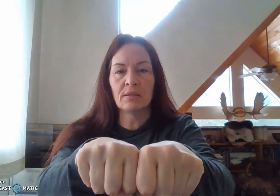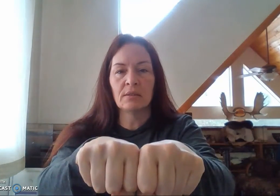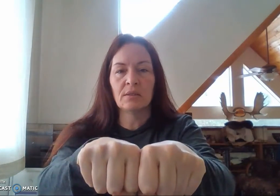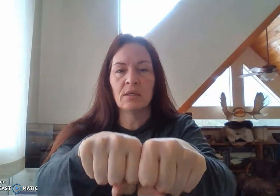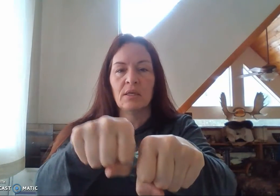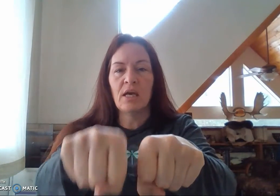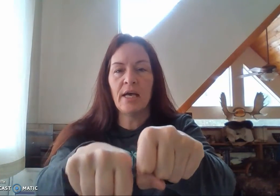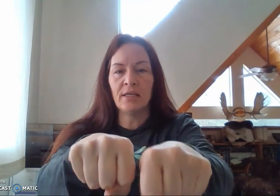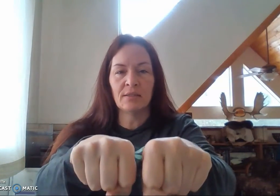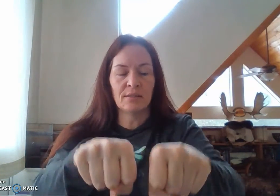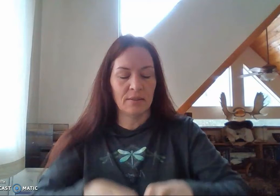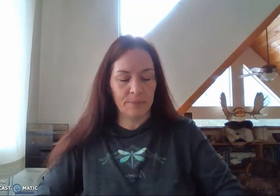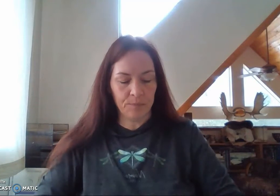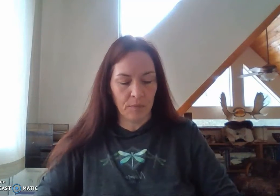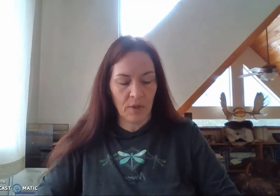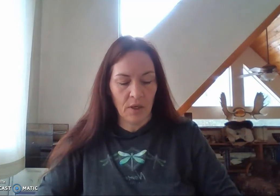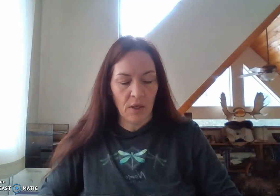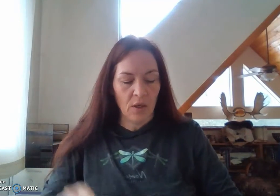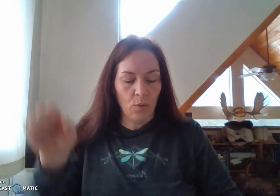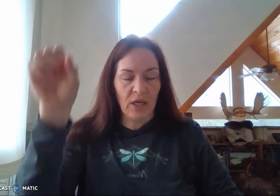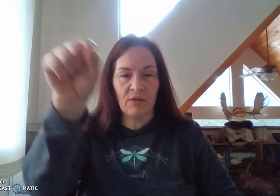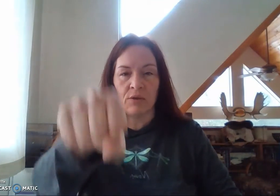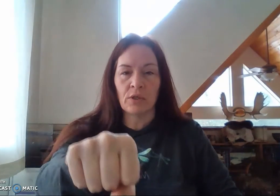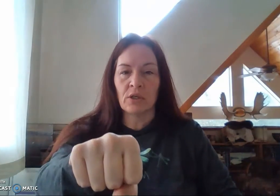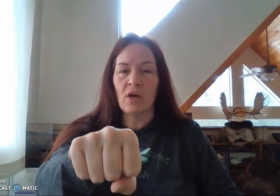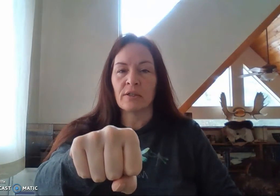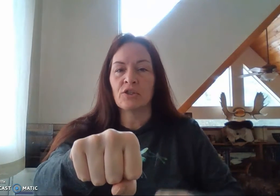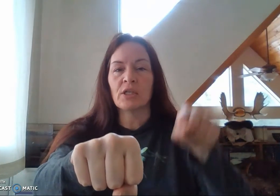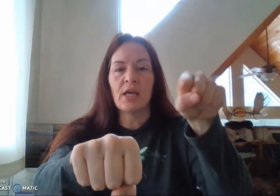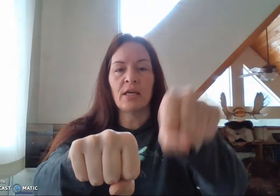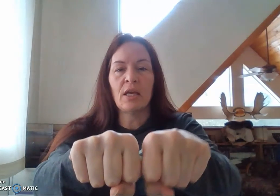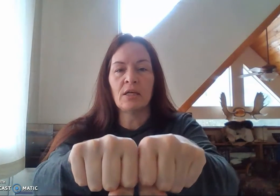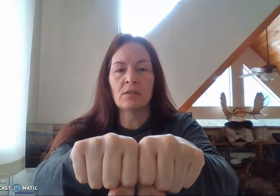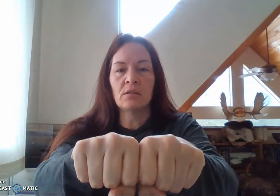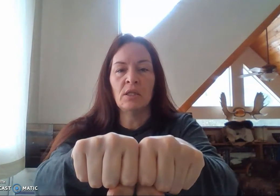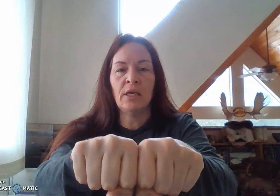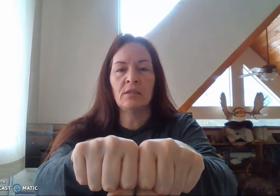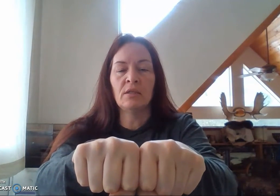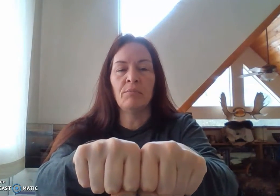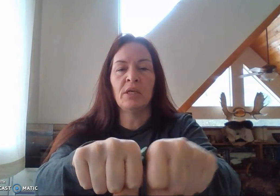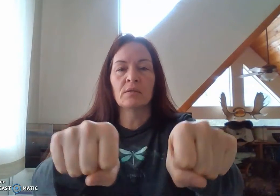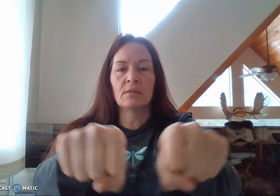makes highest. We have the word large, add S to the end, it makes